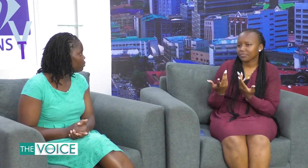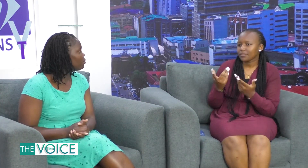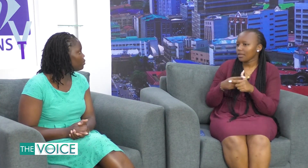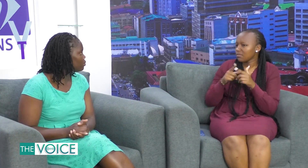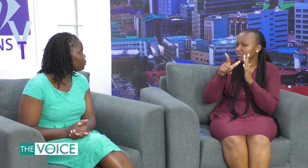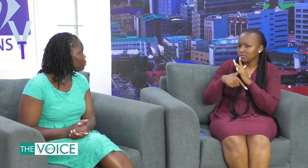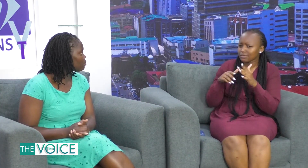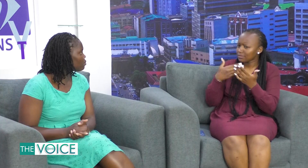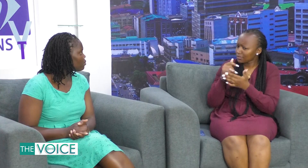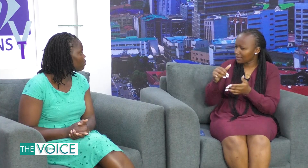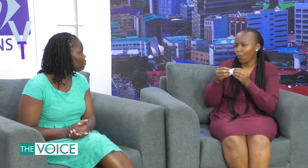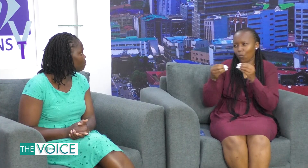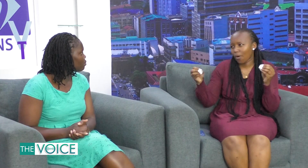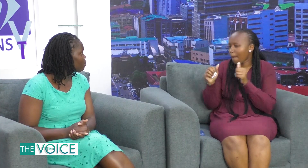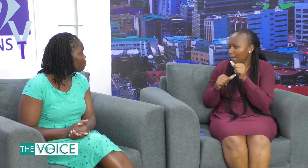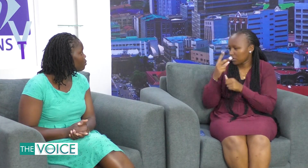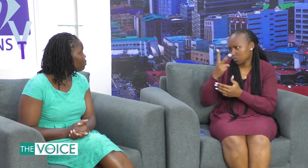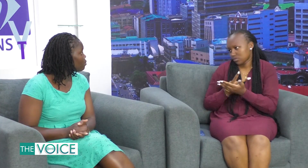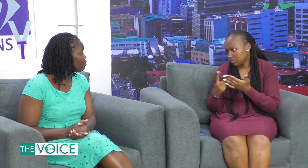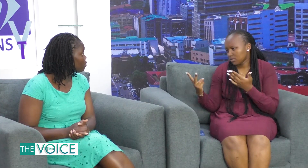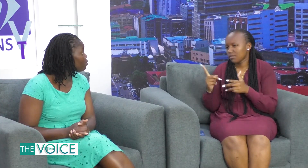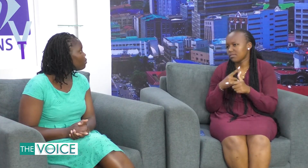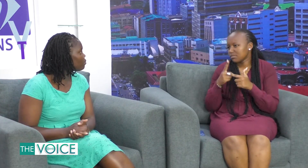also I asked for a room. Then when I applied,